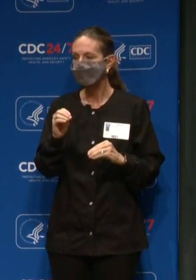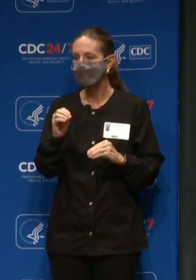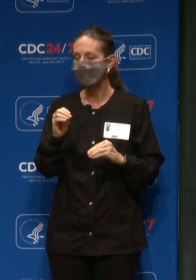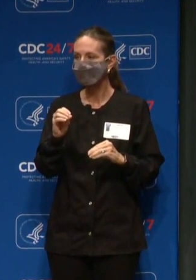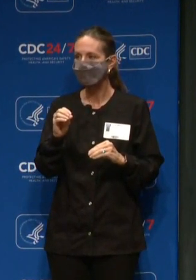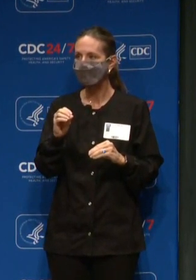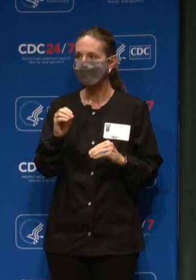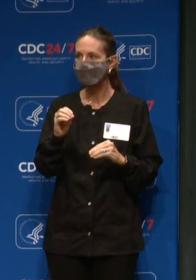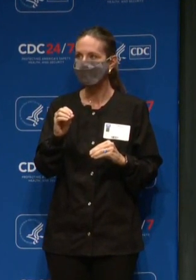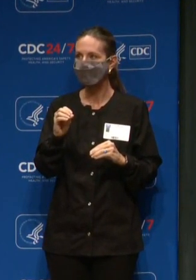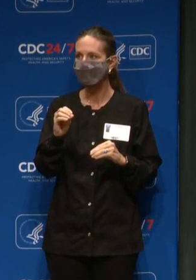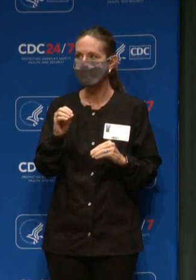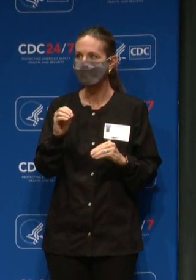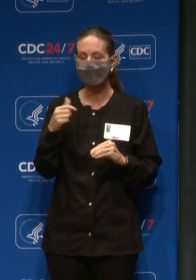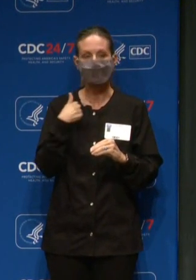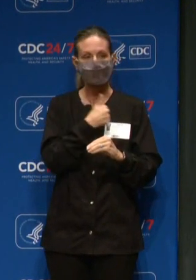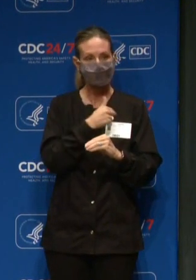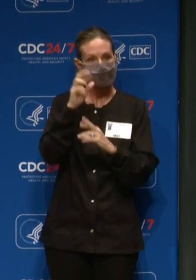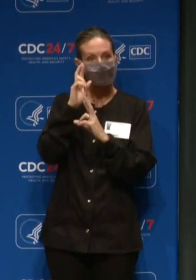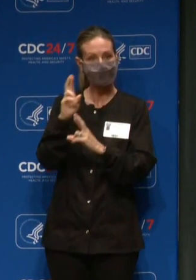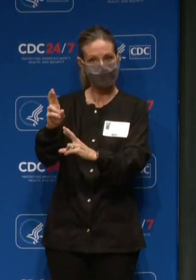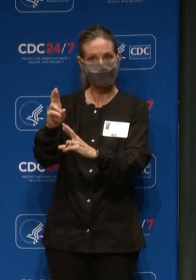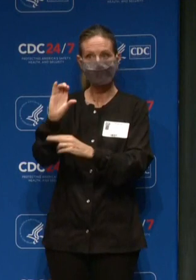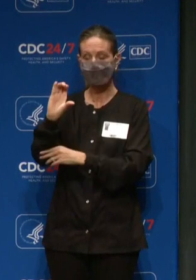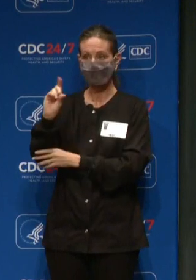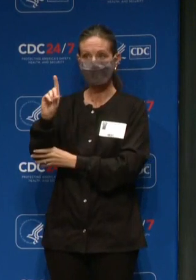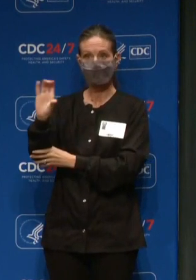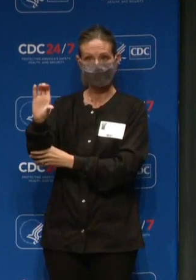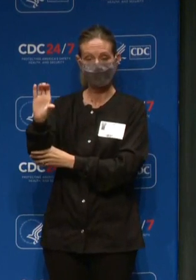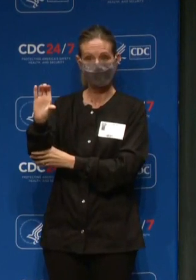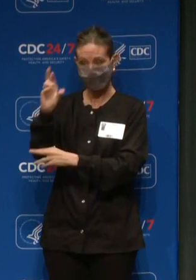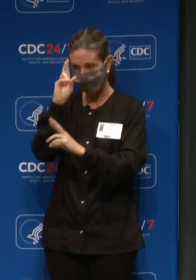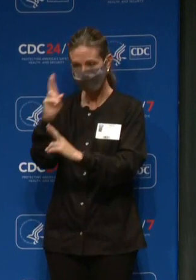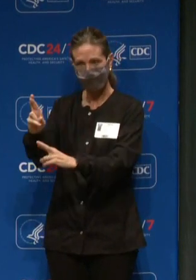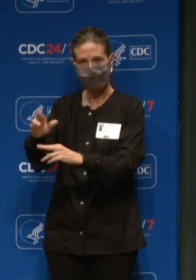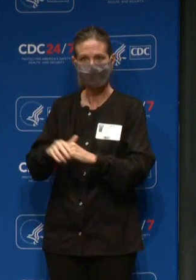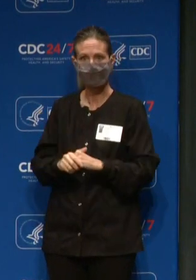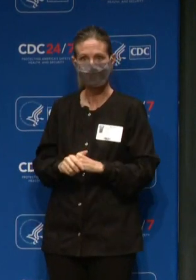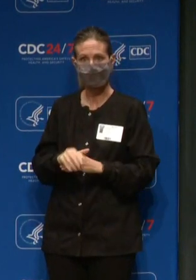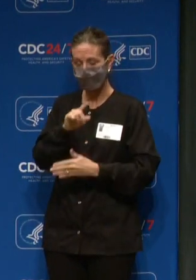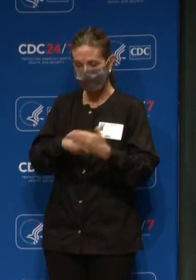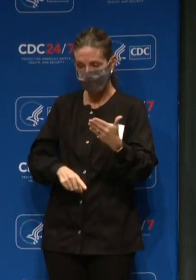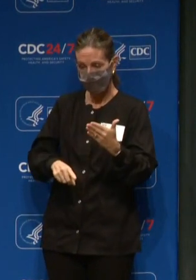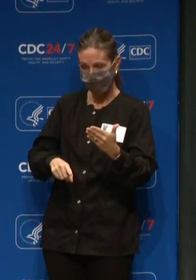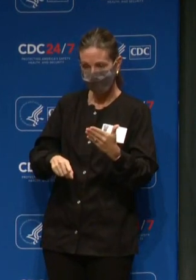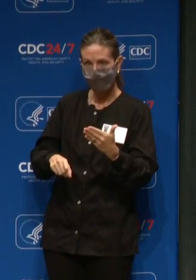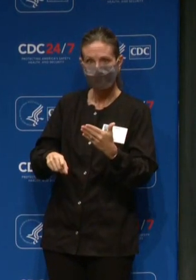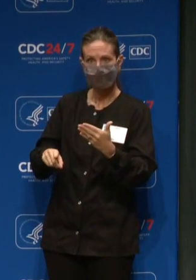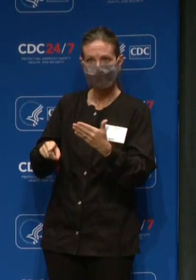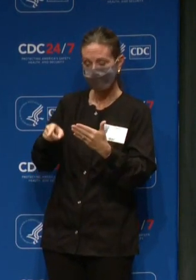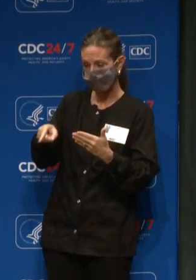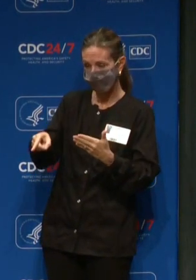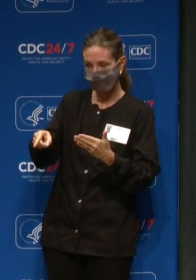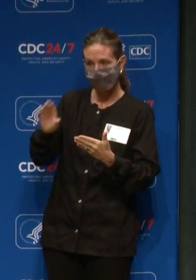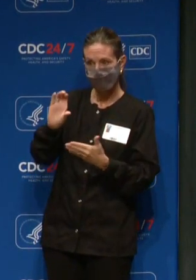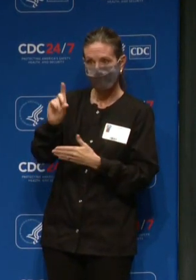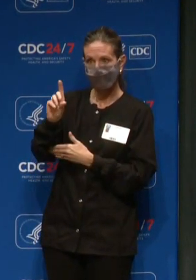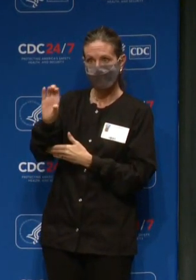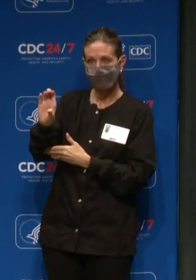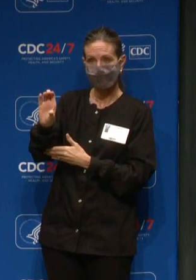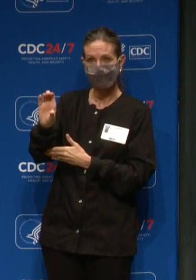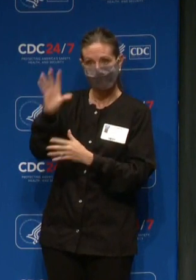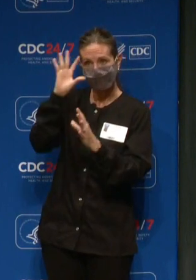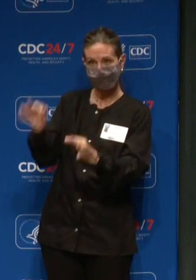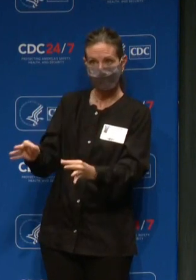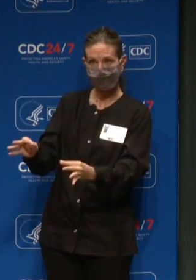organization. We respect CDC's science and evidence conclusions. What comes out of CDC at the end of the day is